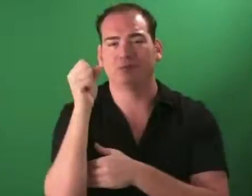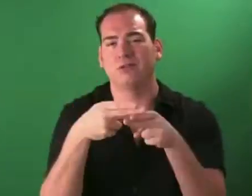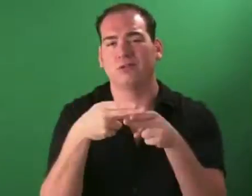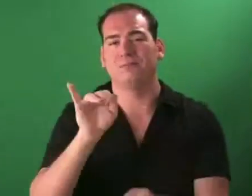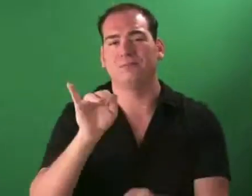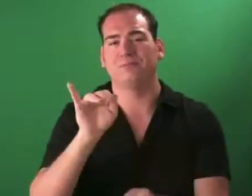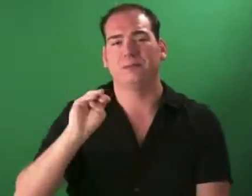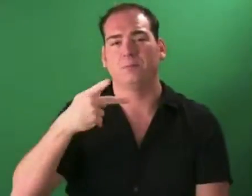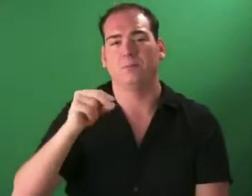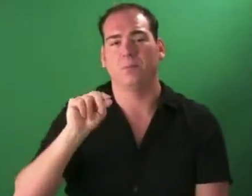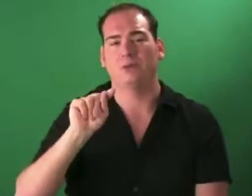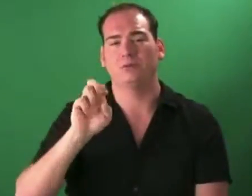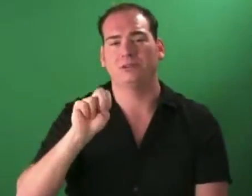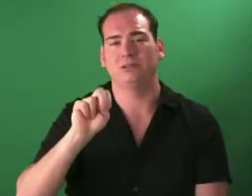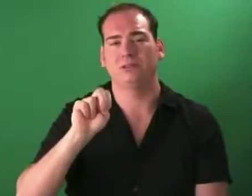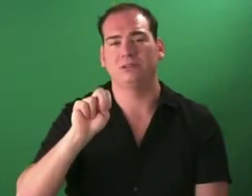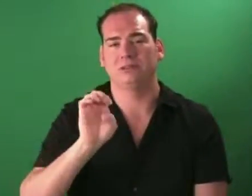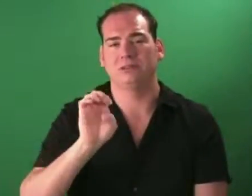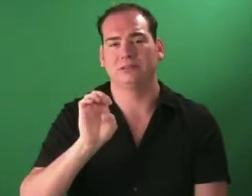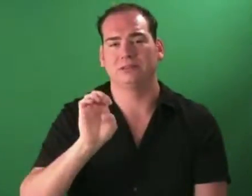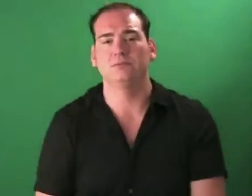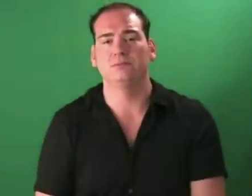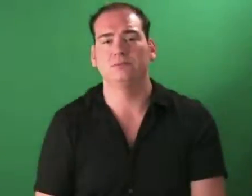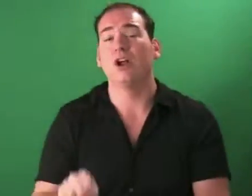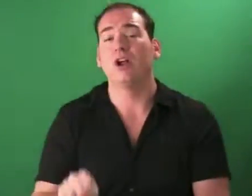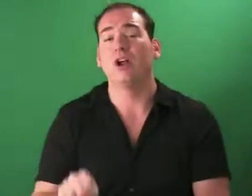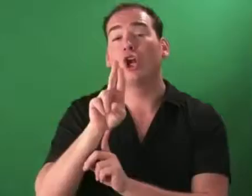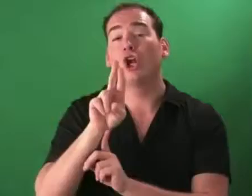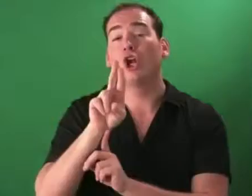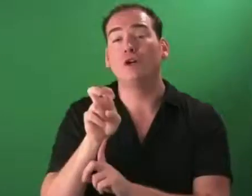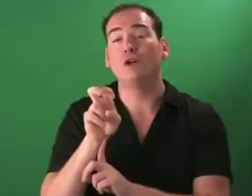an erection. It can cause erectile dysfunction.